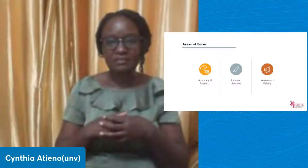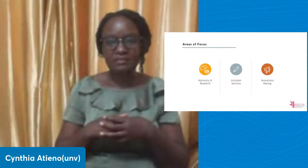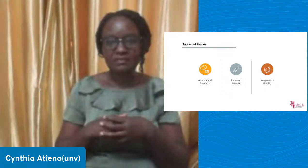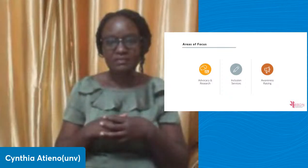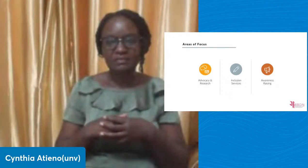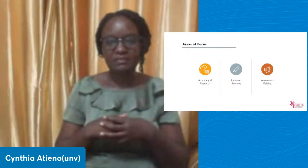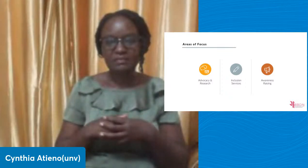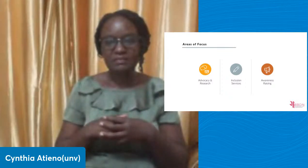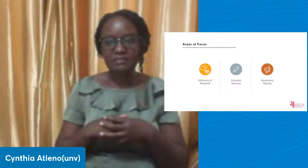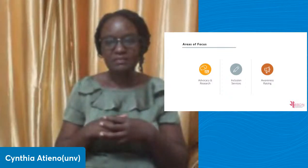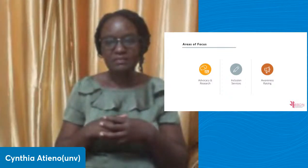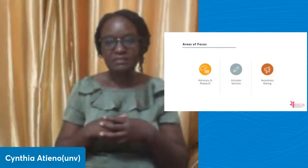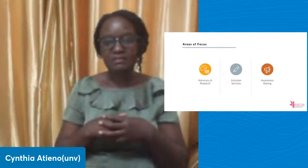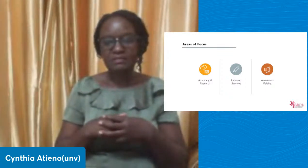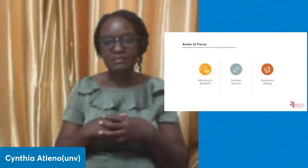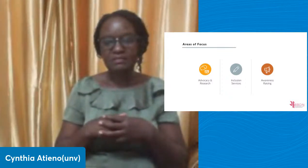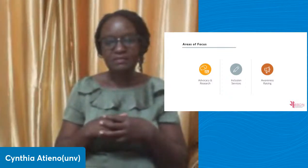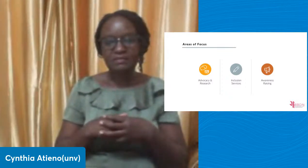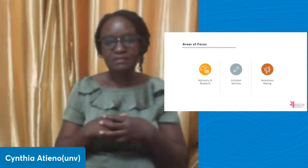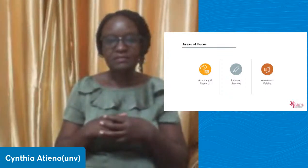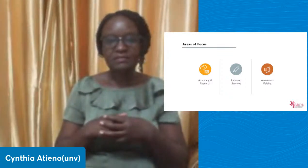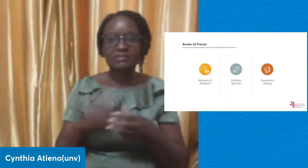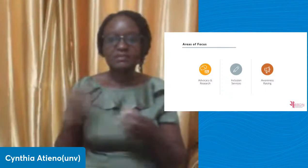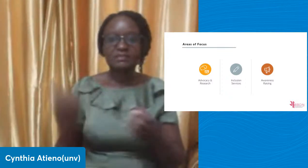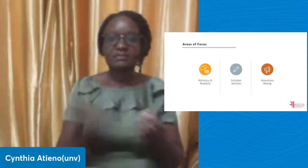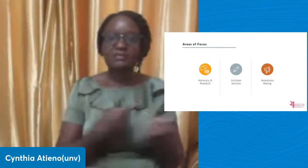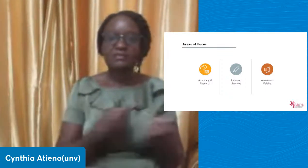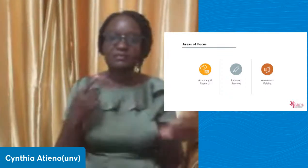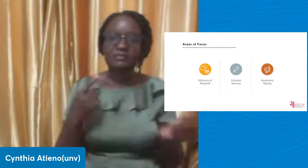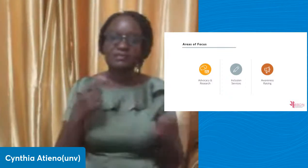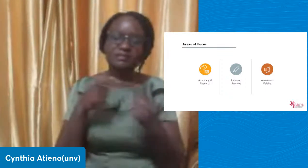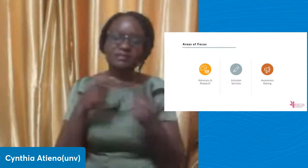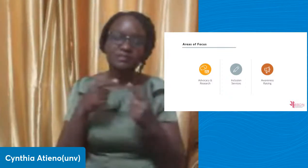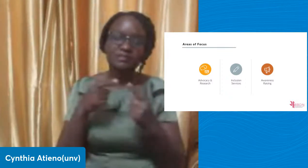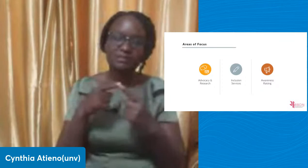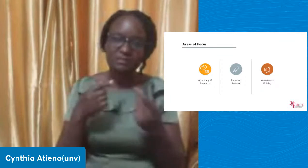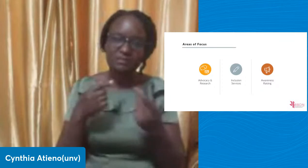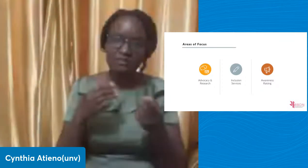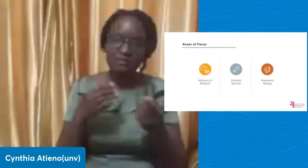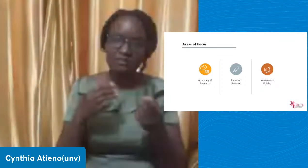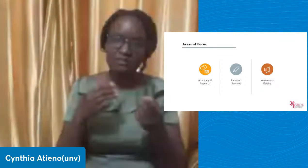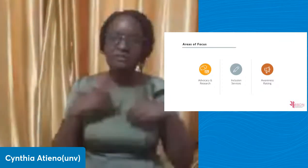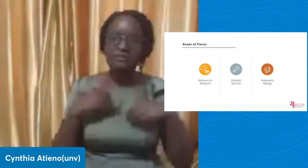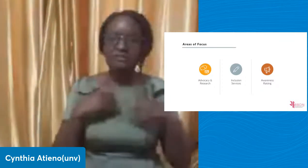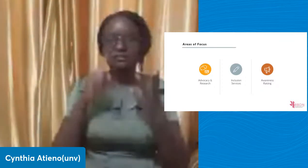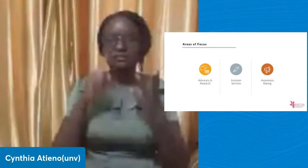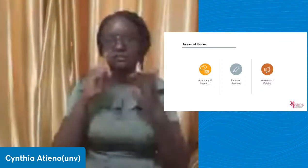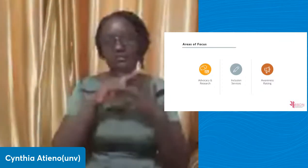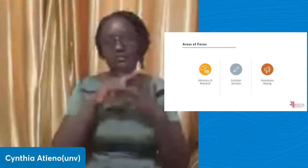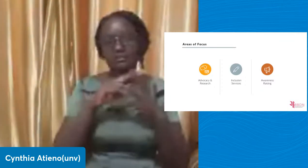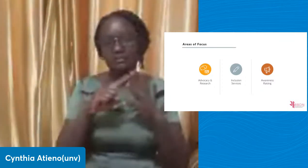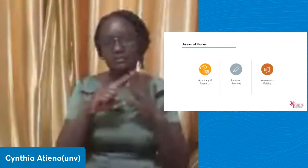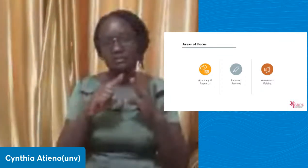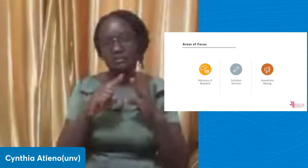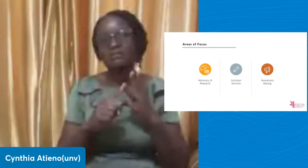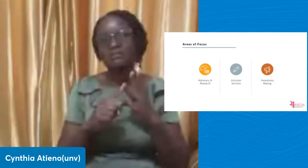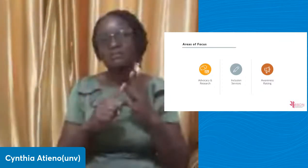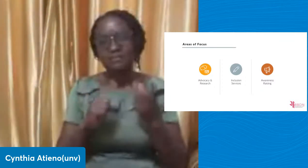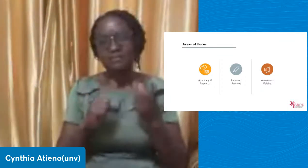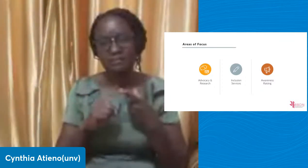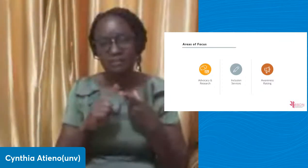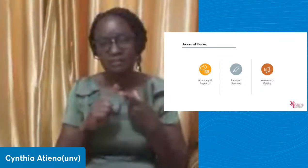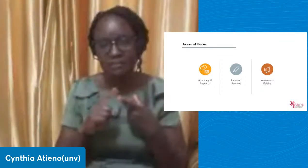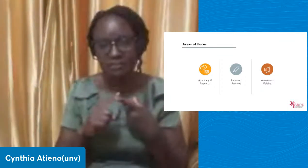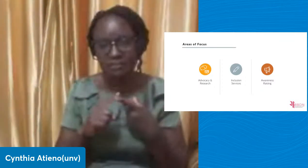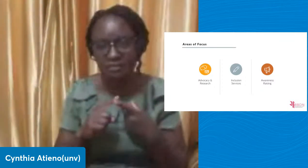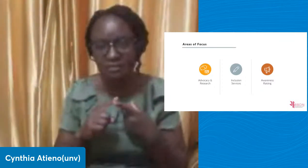Our activities are based on these three areas: inclusion services, advocacy and research, and awareness activities. That